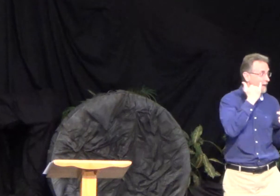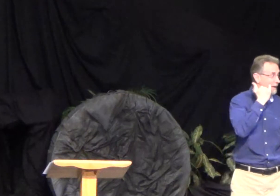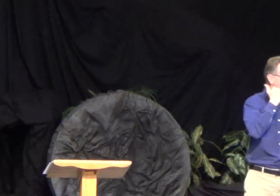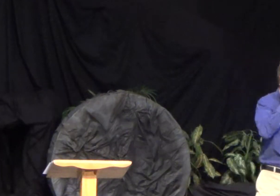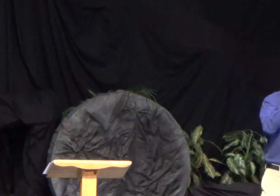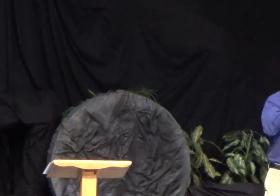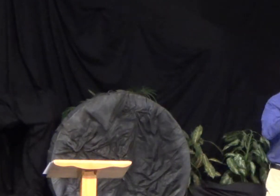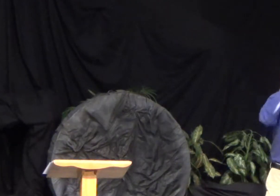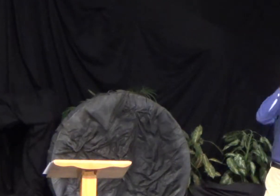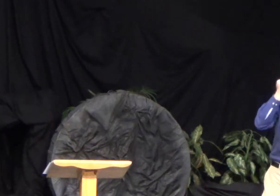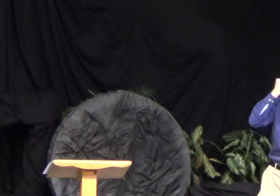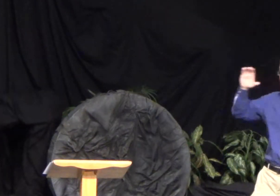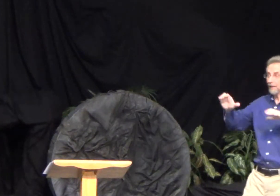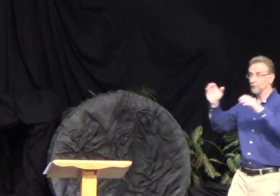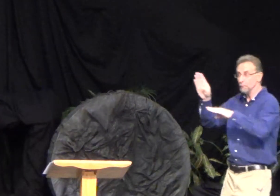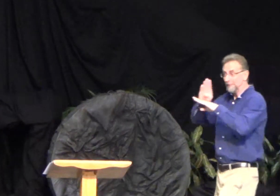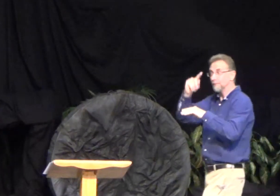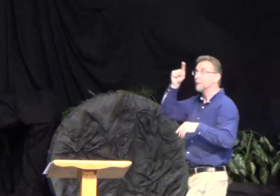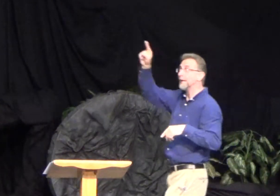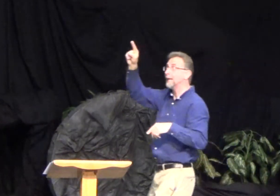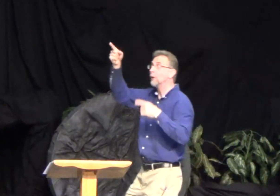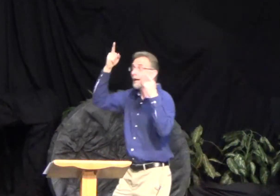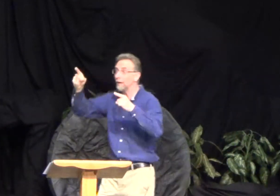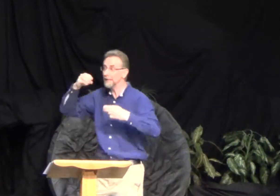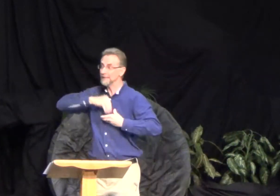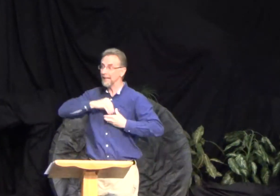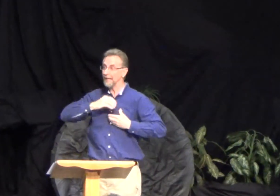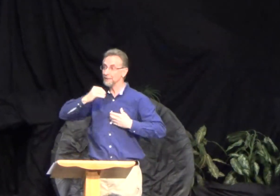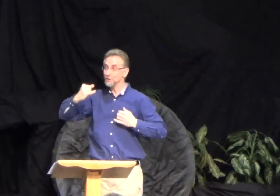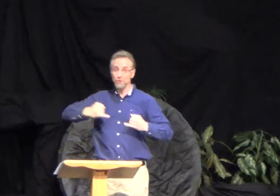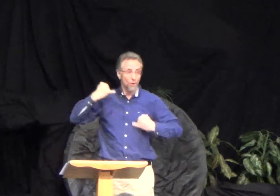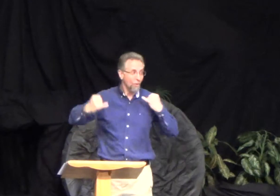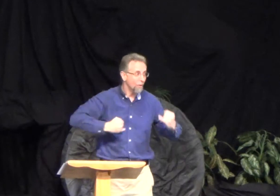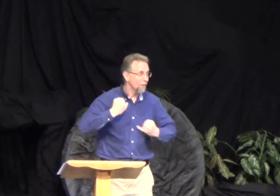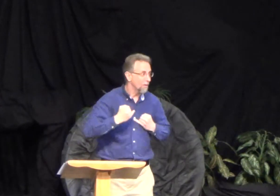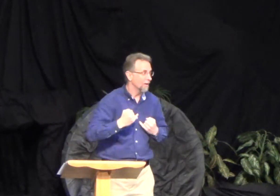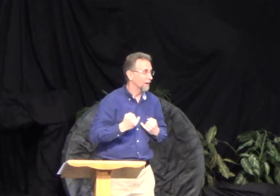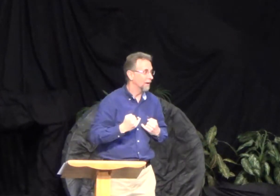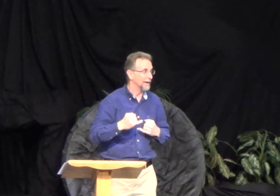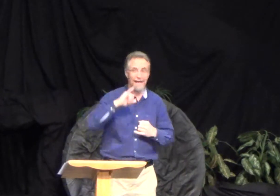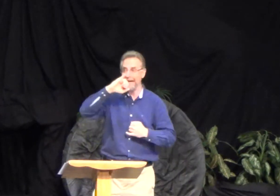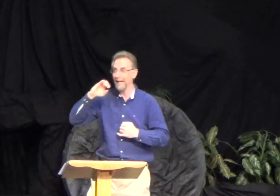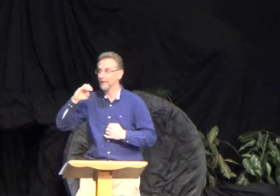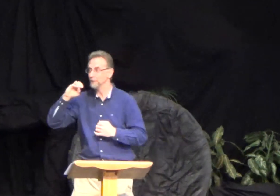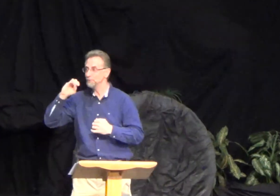see serving God, doing the business for Him that happened within? The joy was there